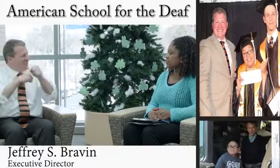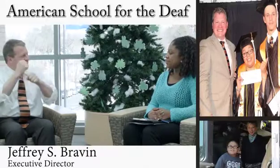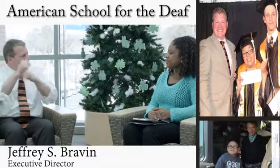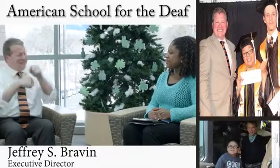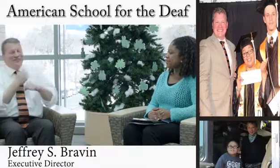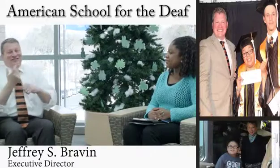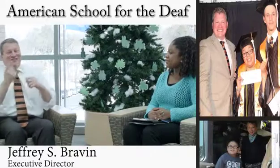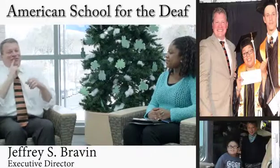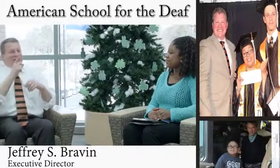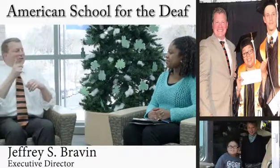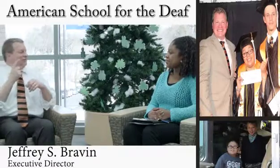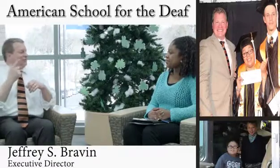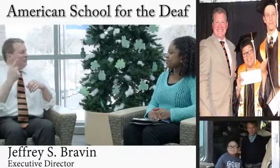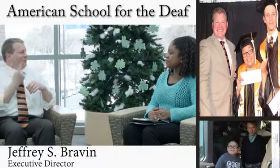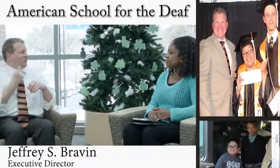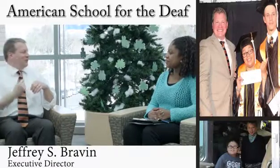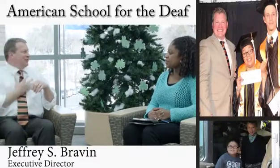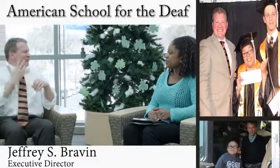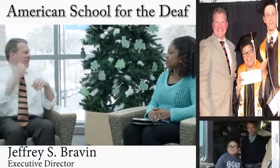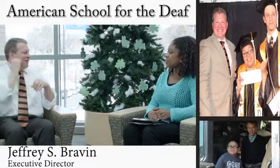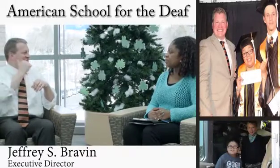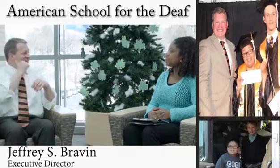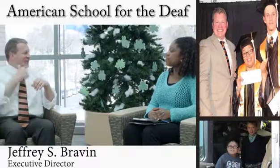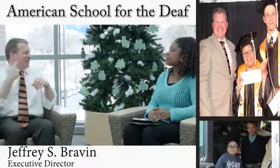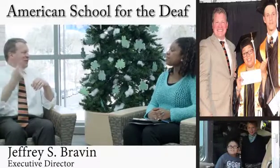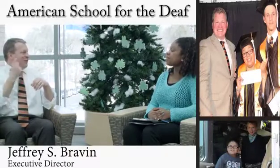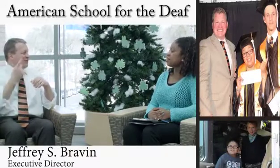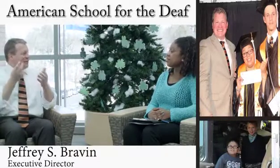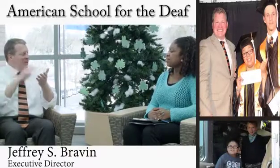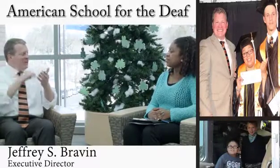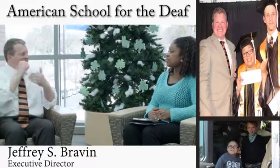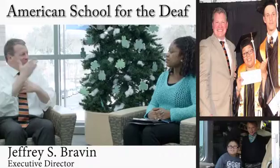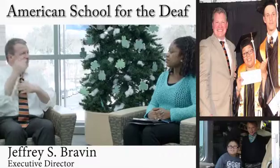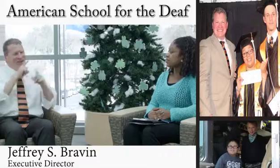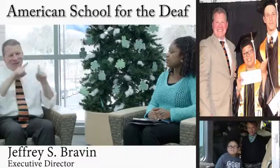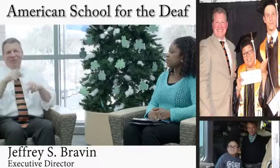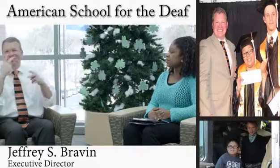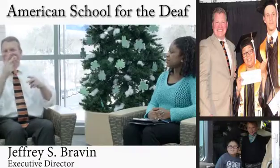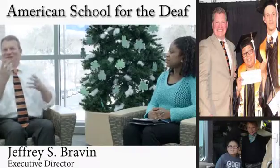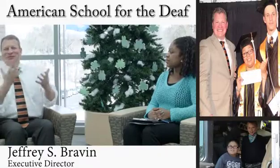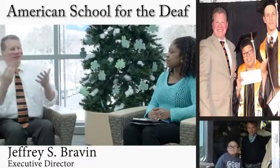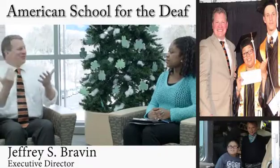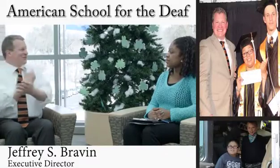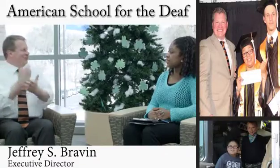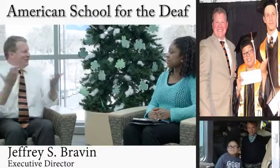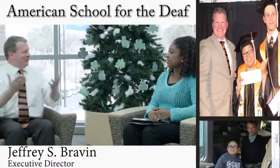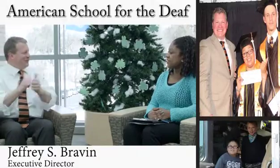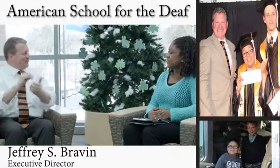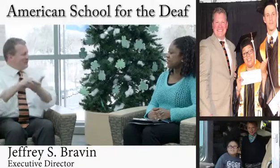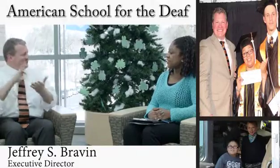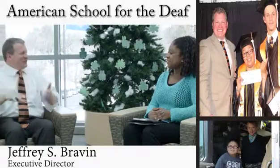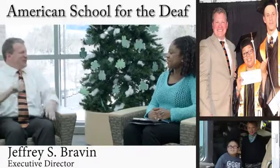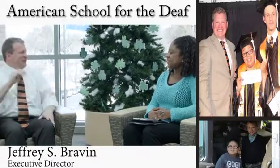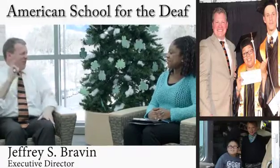the years. It's an inspiration every day to get up every morning to come here and see what's new with the